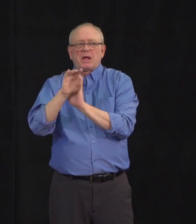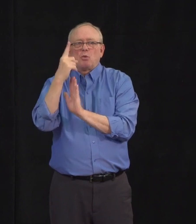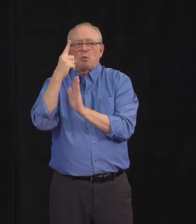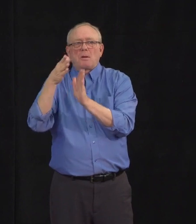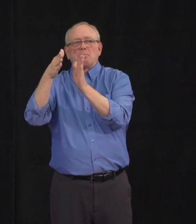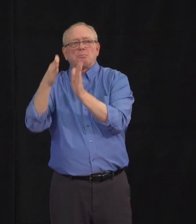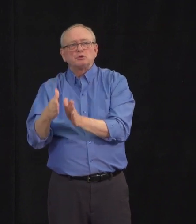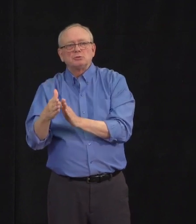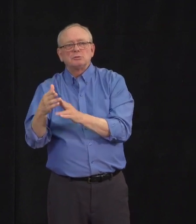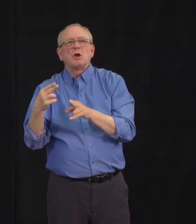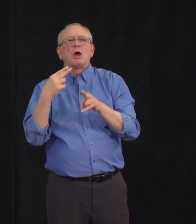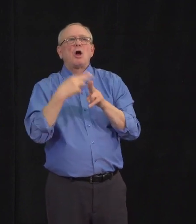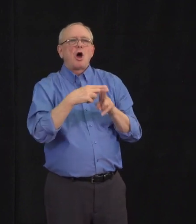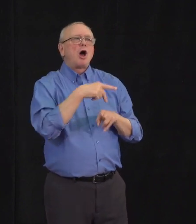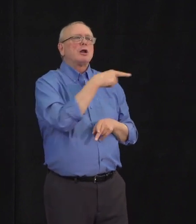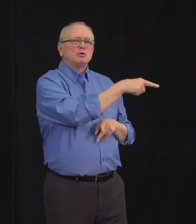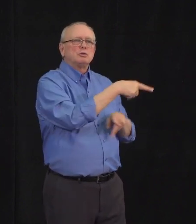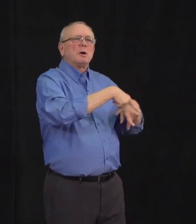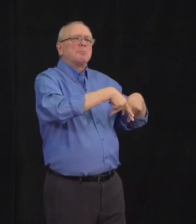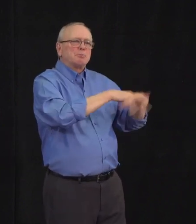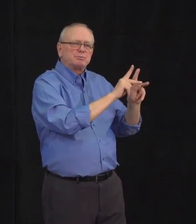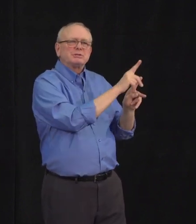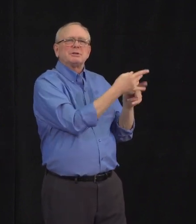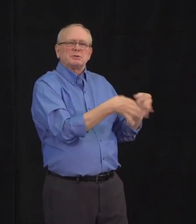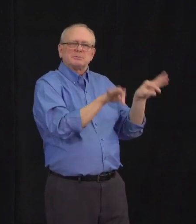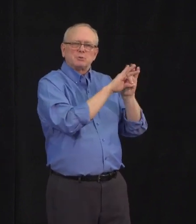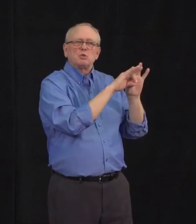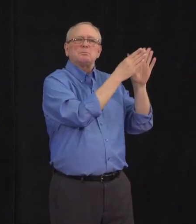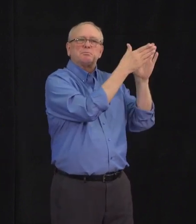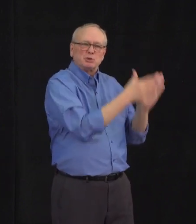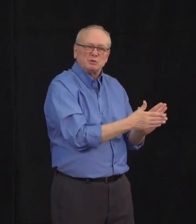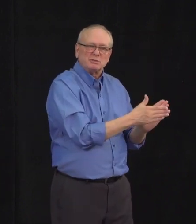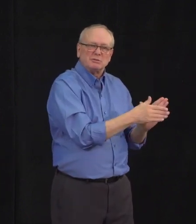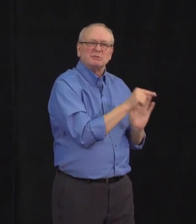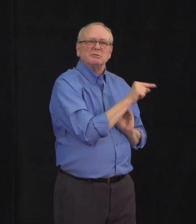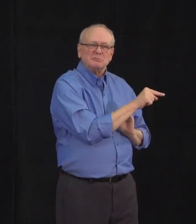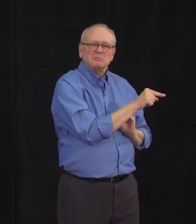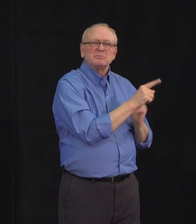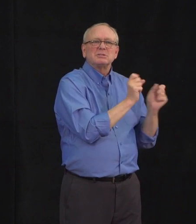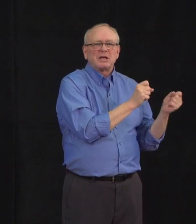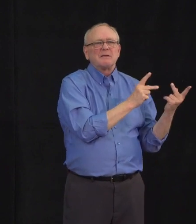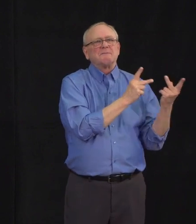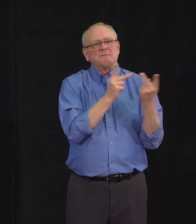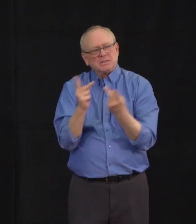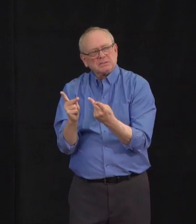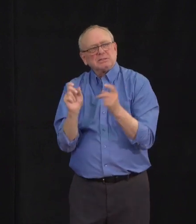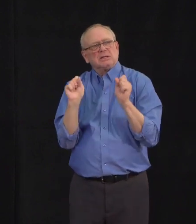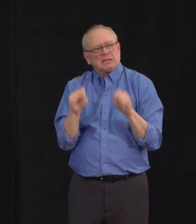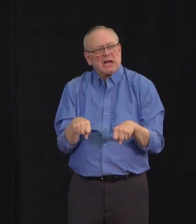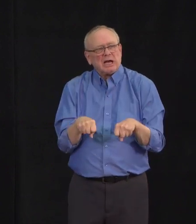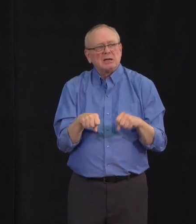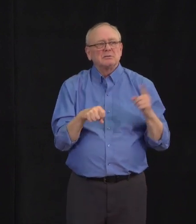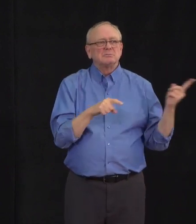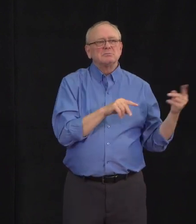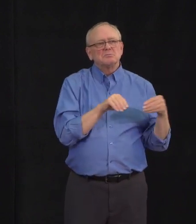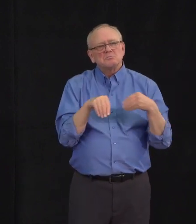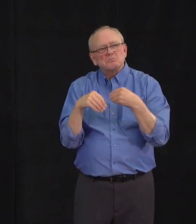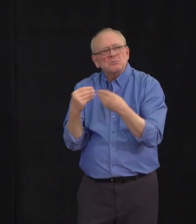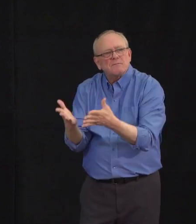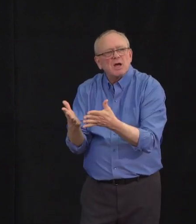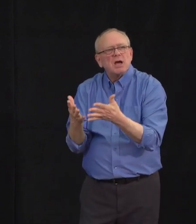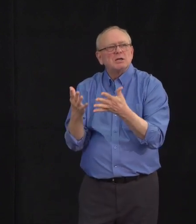who is the person who would be providing for their essential needs. So if their care needs cannot be